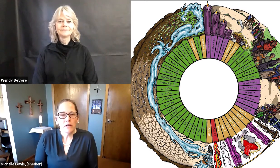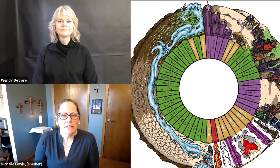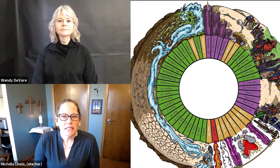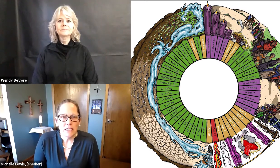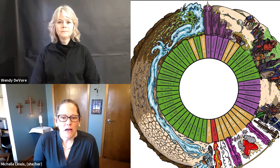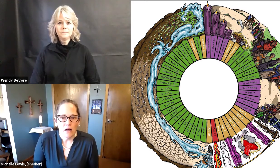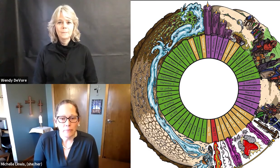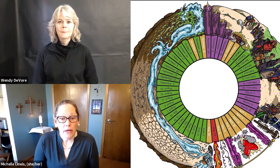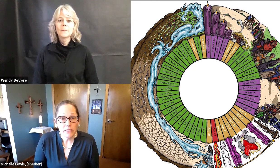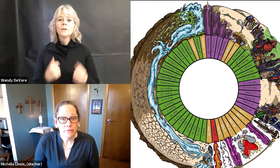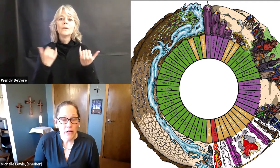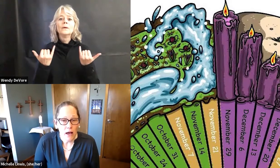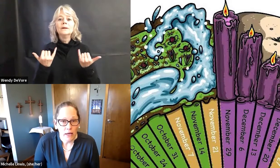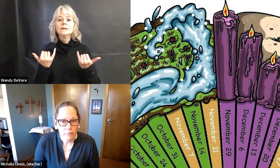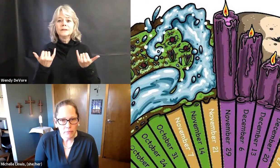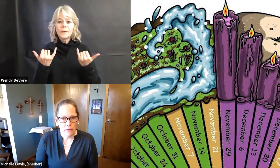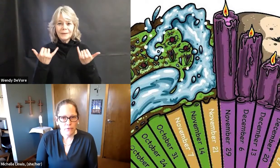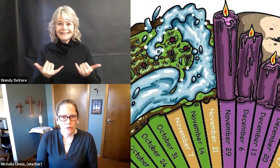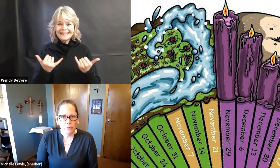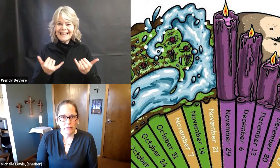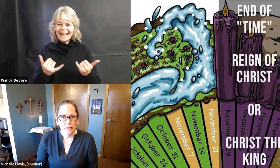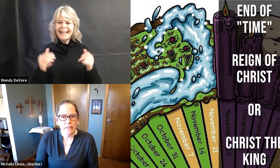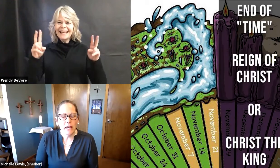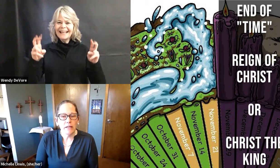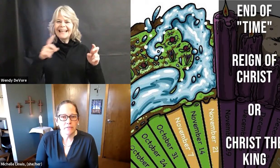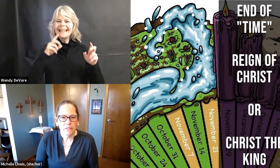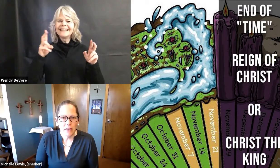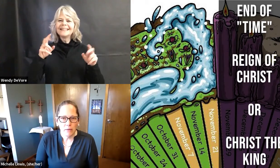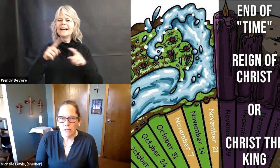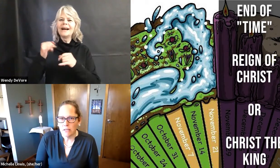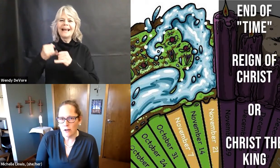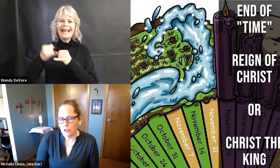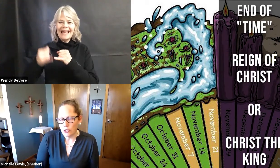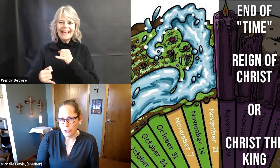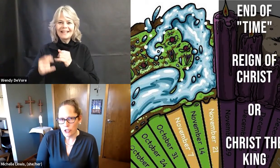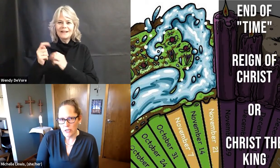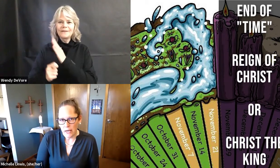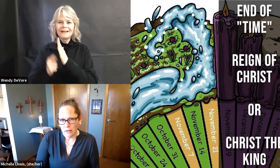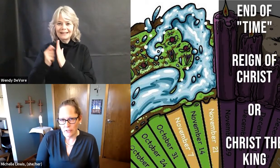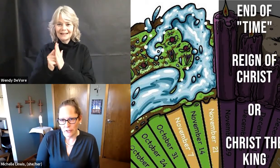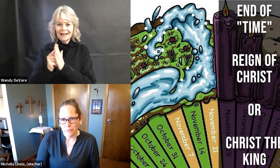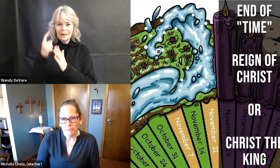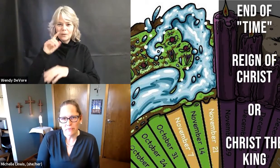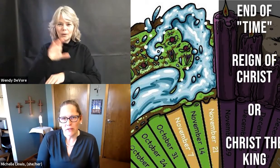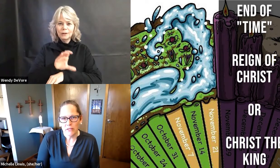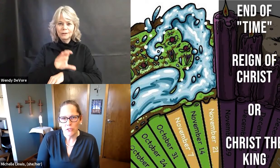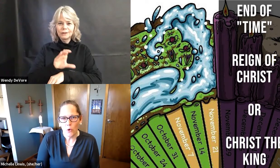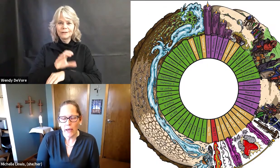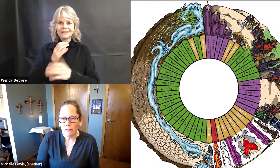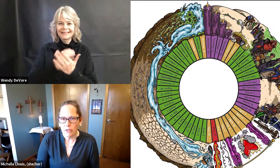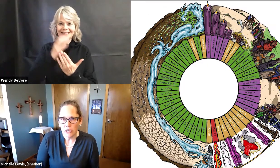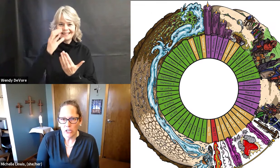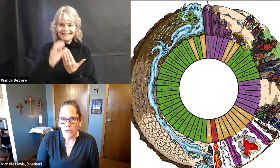Today marks the end of time, if you can believe it, the end of time in our church calendar.